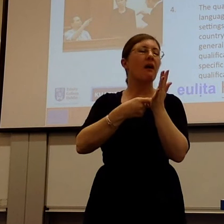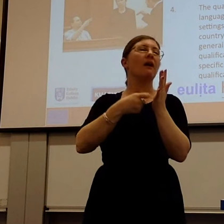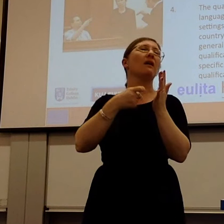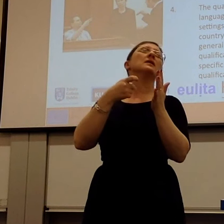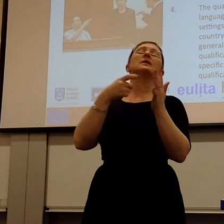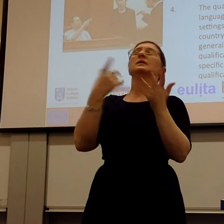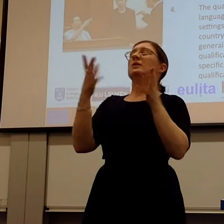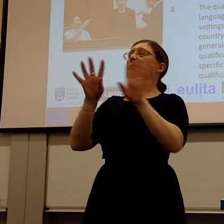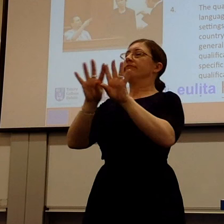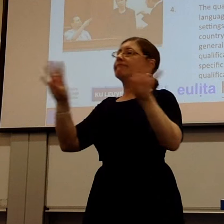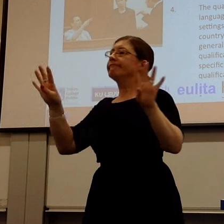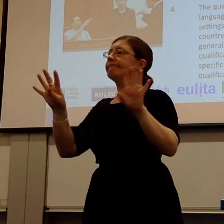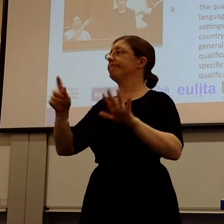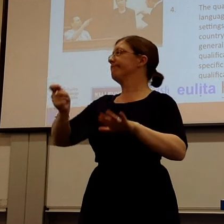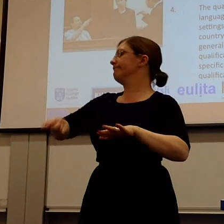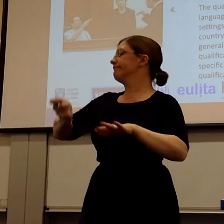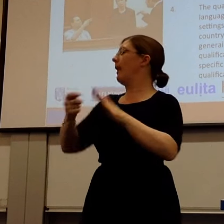had responses about working in solicitor settings,